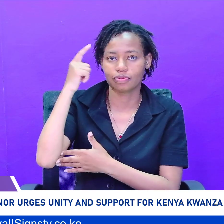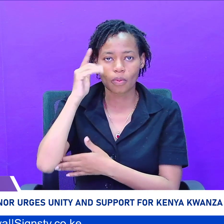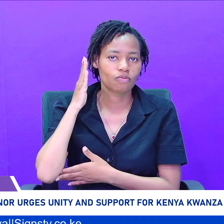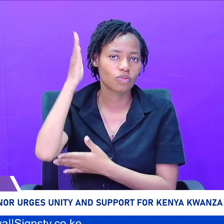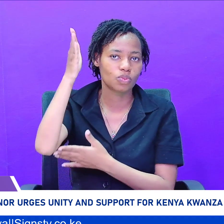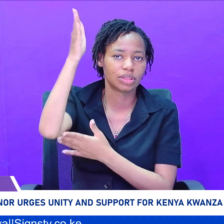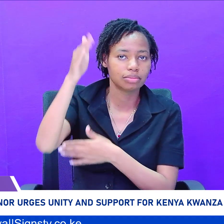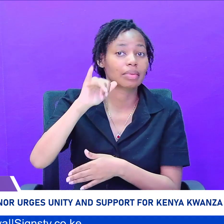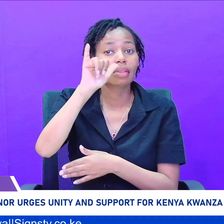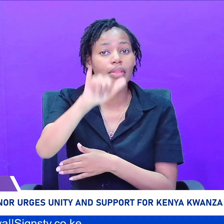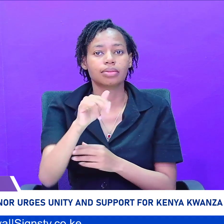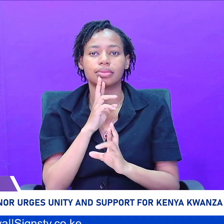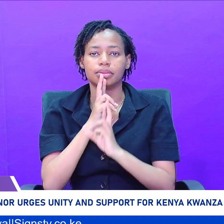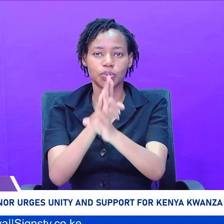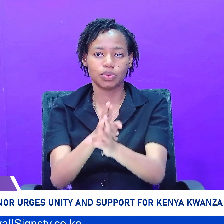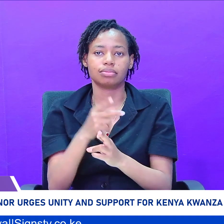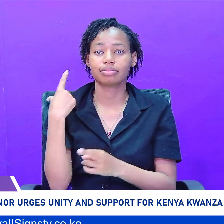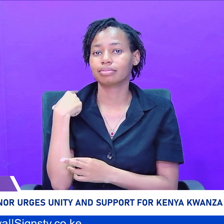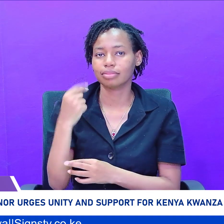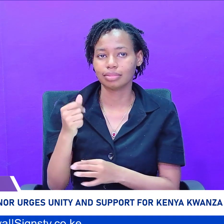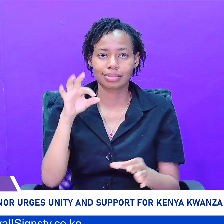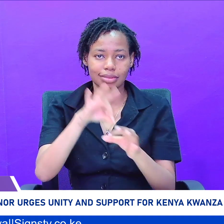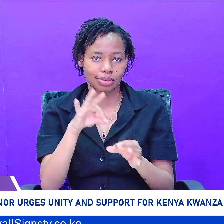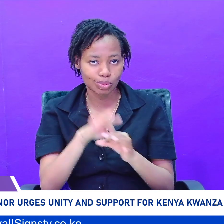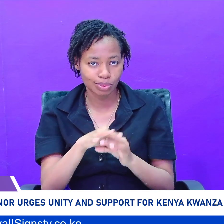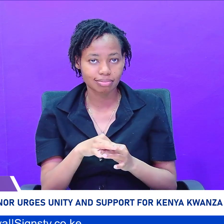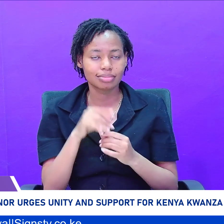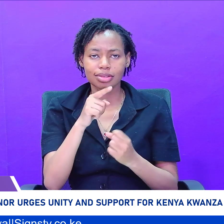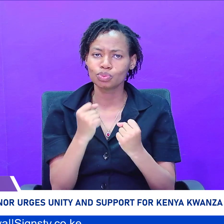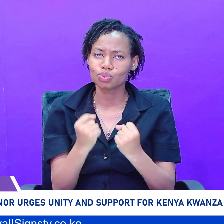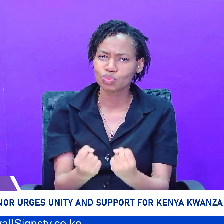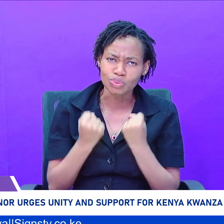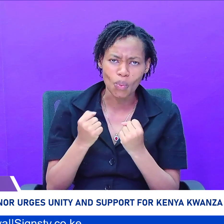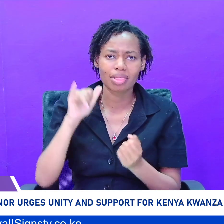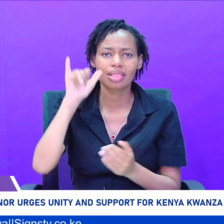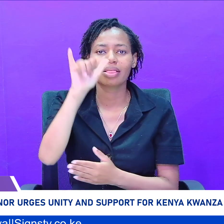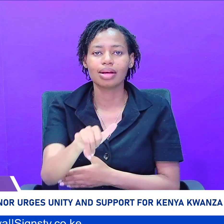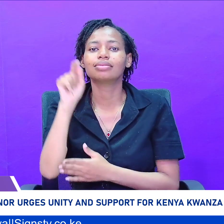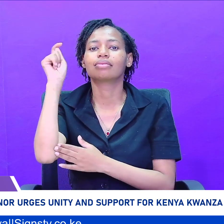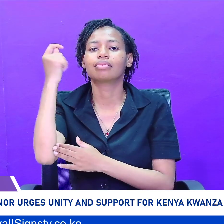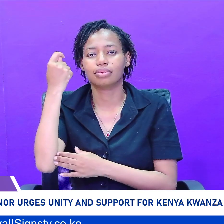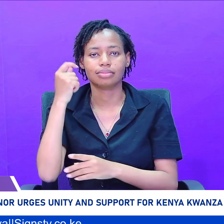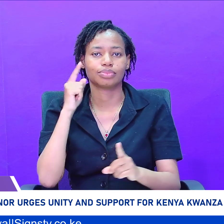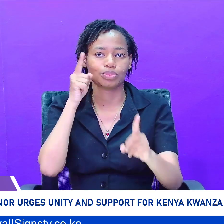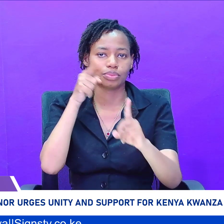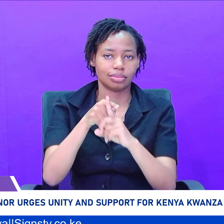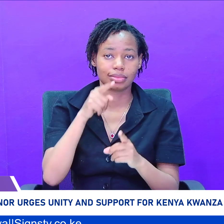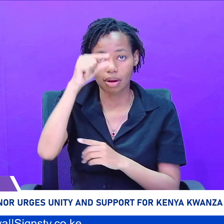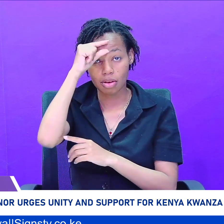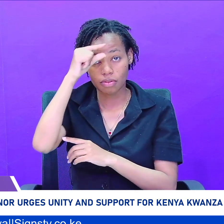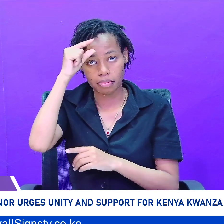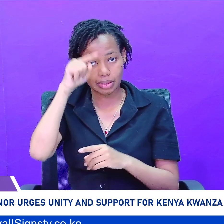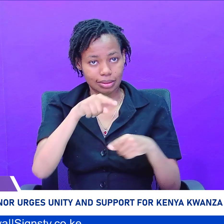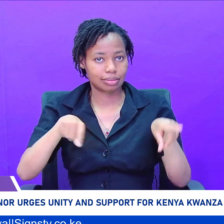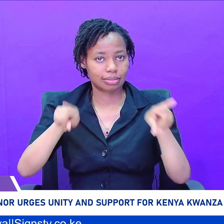future, stating that the results of the recent by-elections were a strong indicator that the Kenya